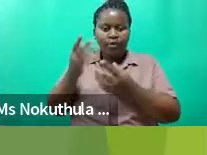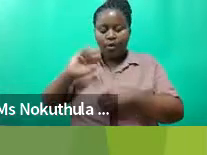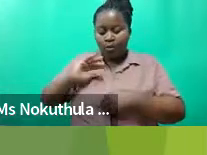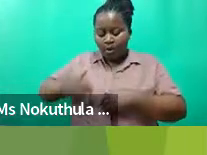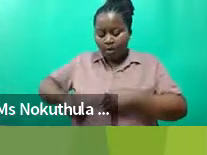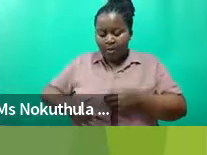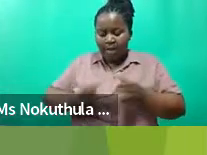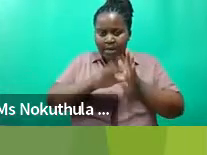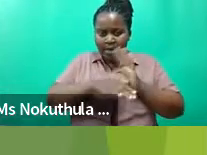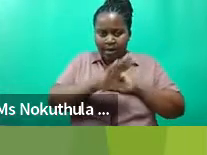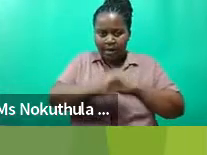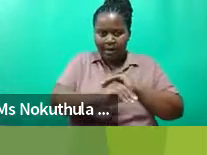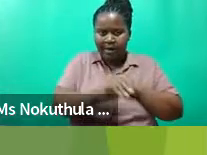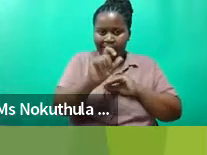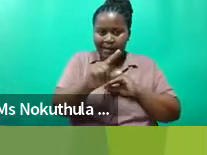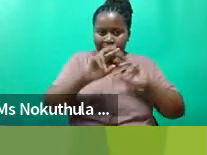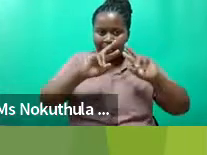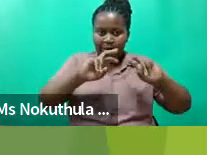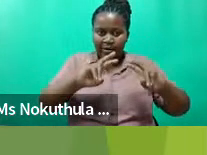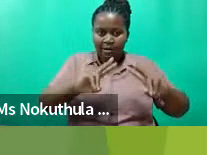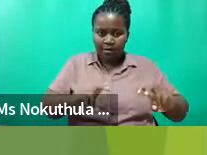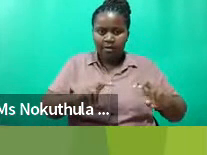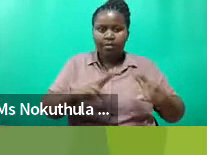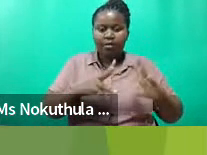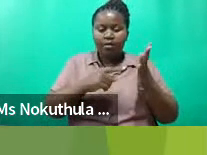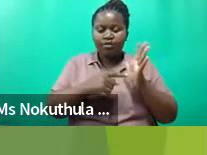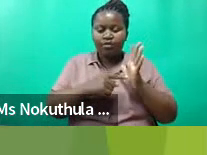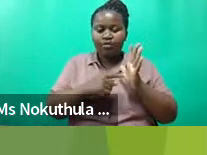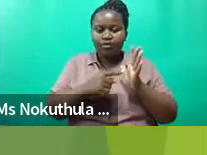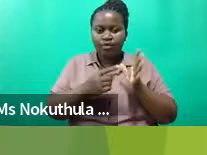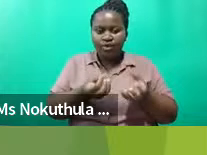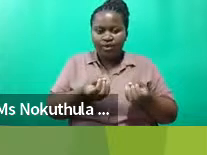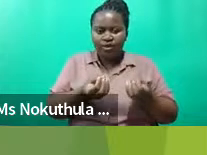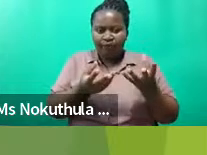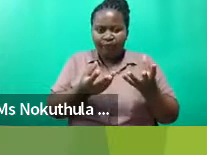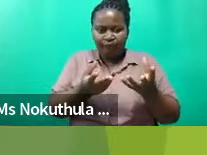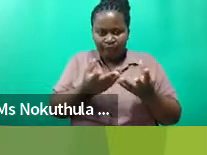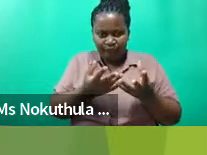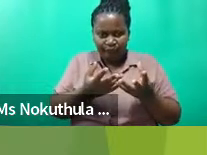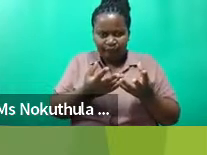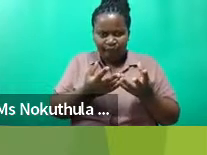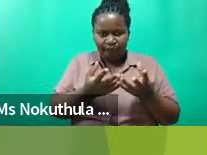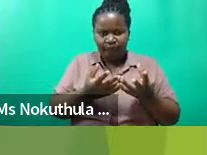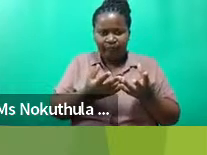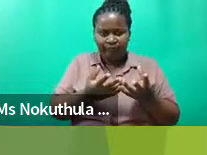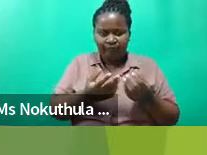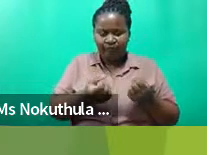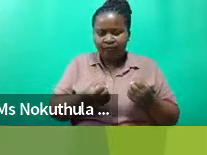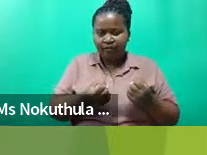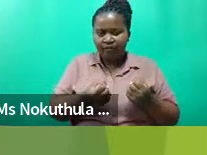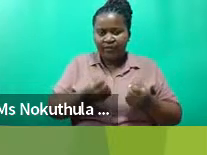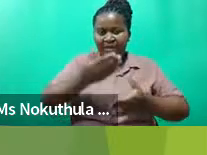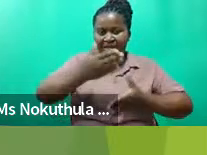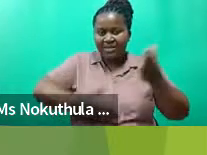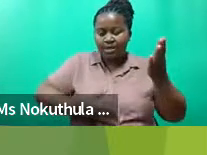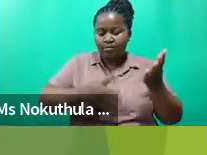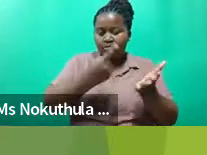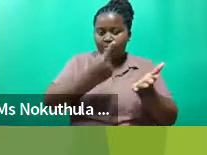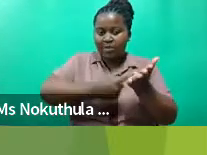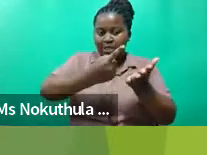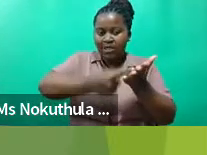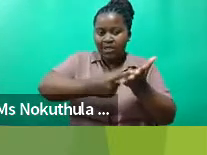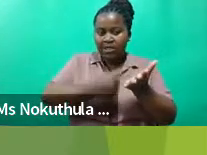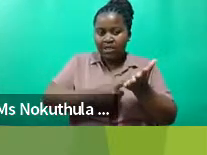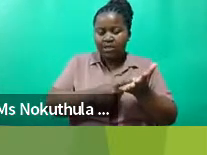study provided some insight into those factors. So these are some of the discussion that came out of